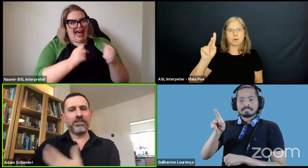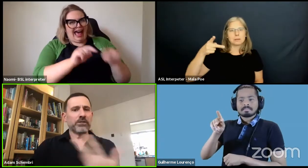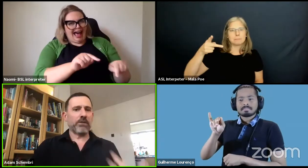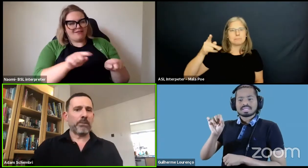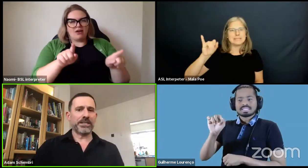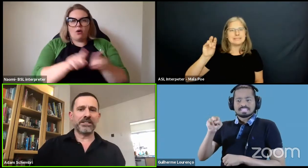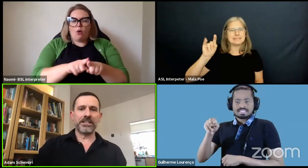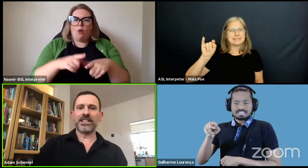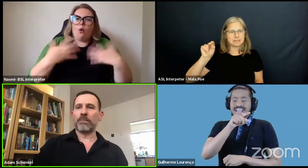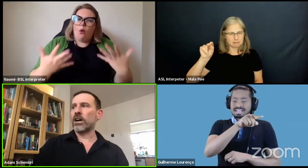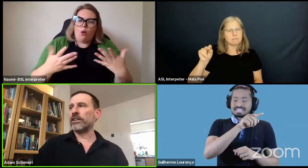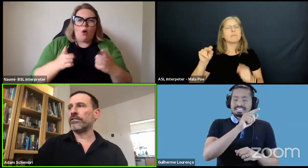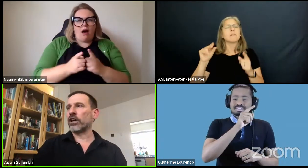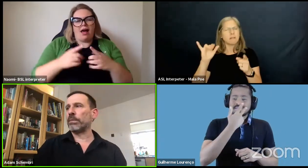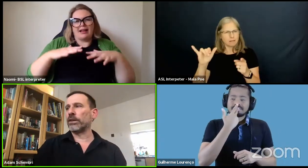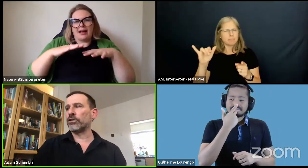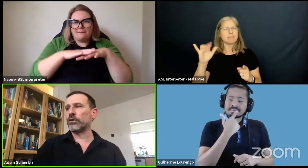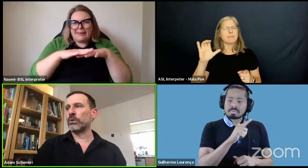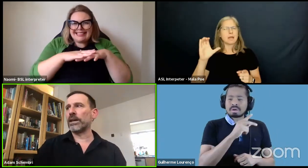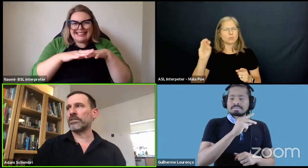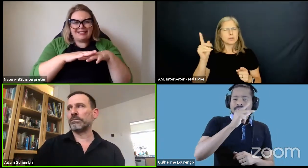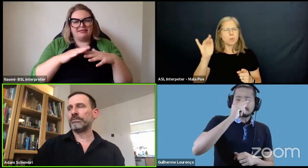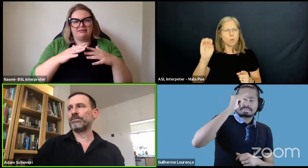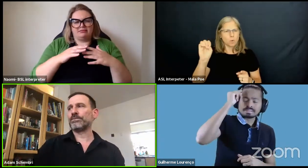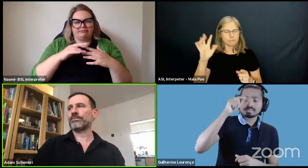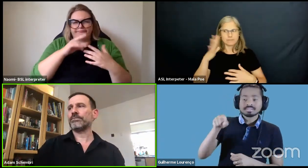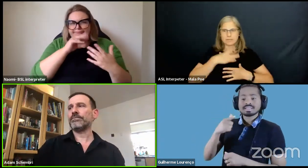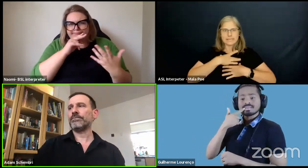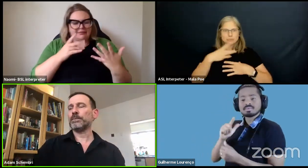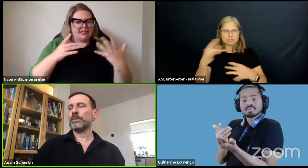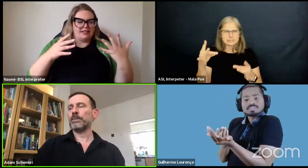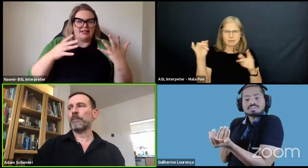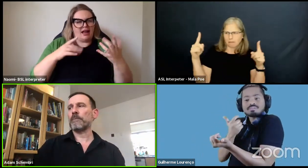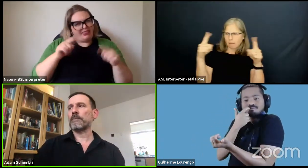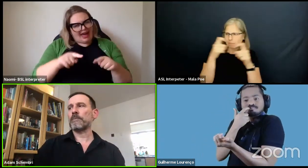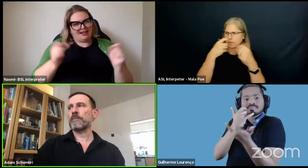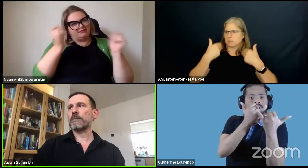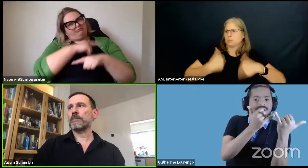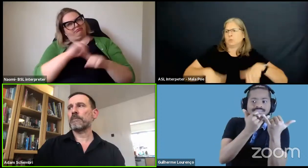and that this represented some kind of typological puzzle.